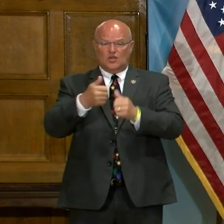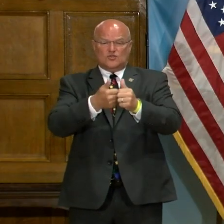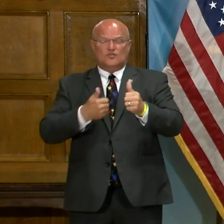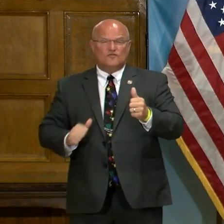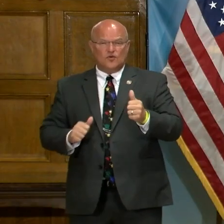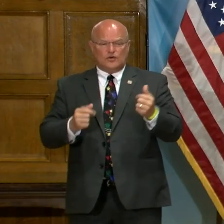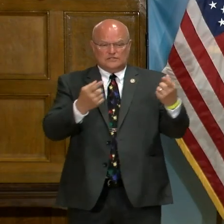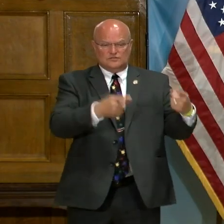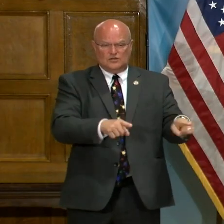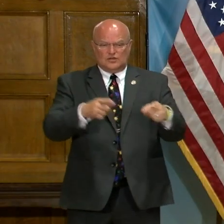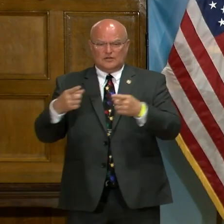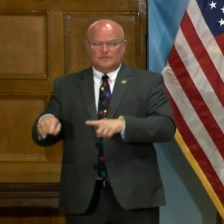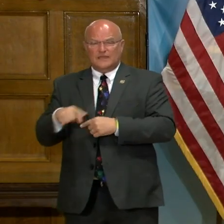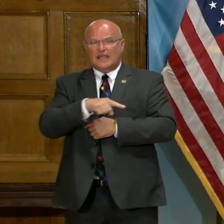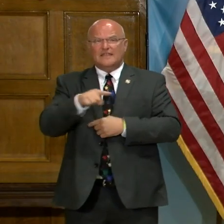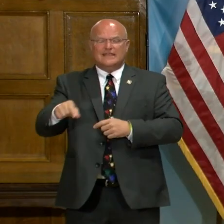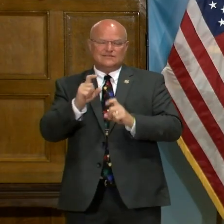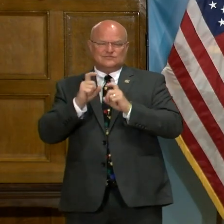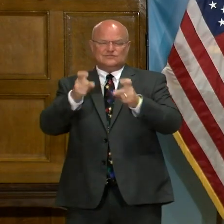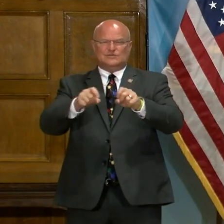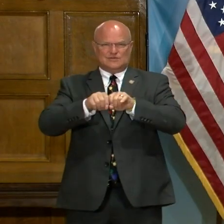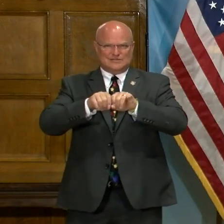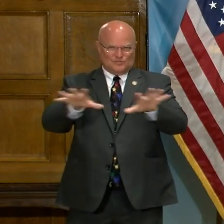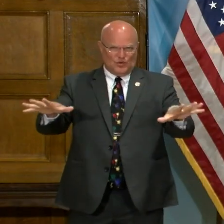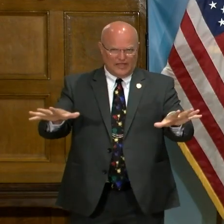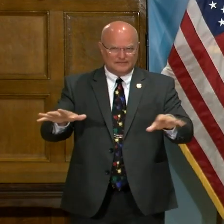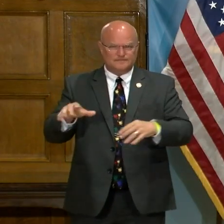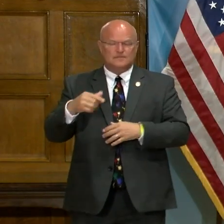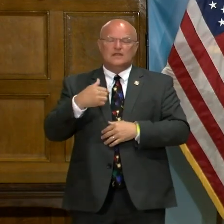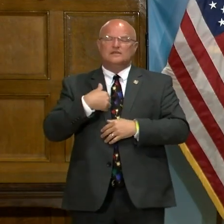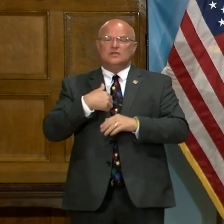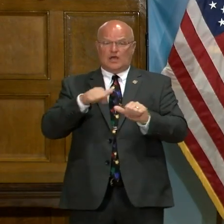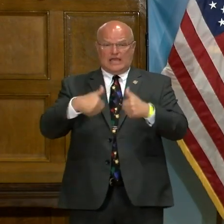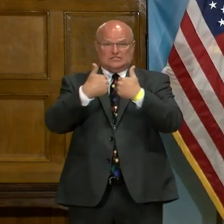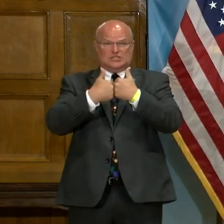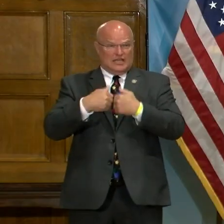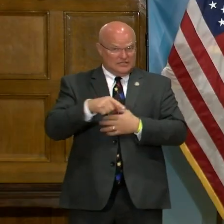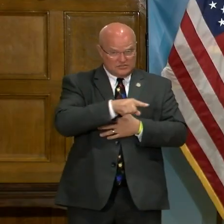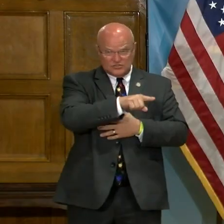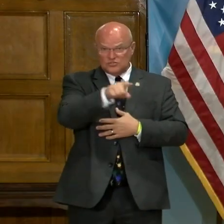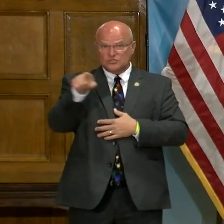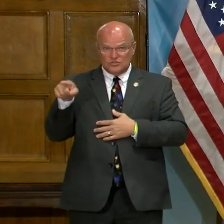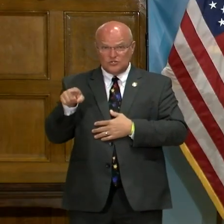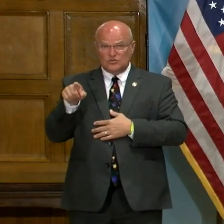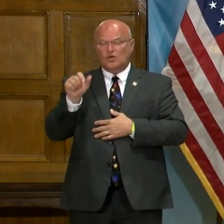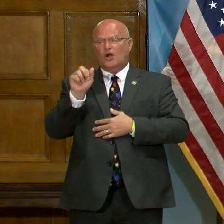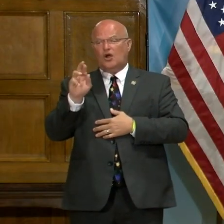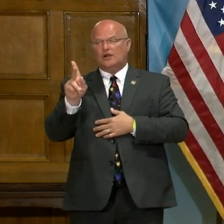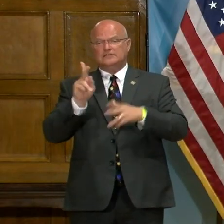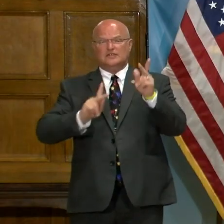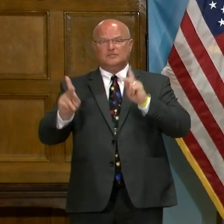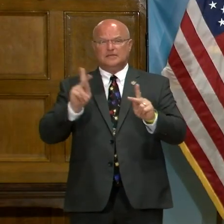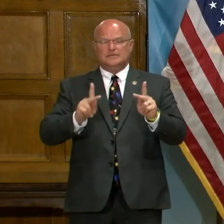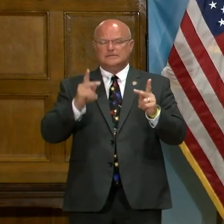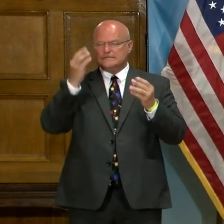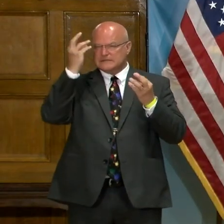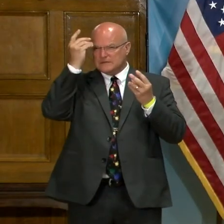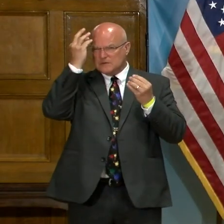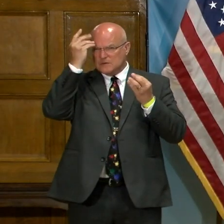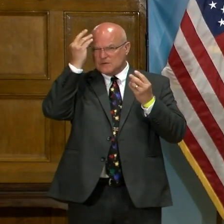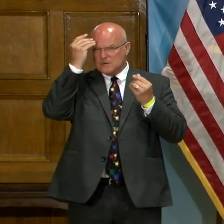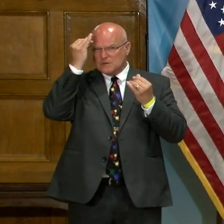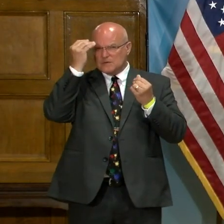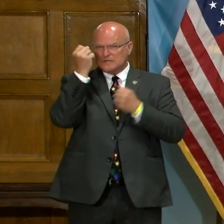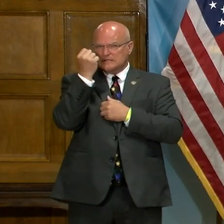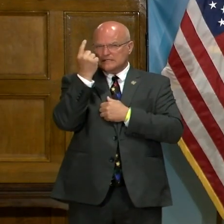avoid circumstances in which they will contribute to the spread. And so I challenge all Arkansans to think this through and